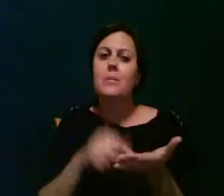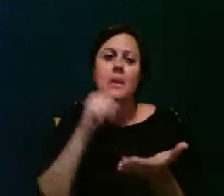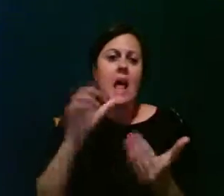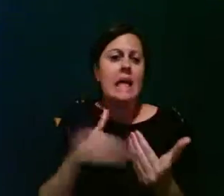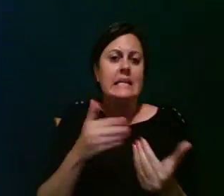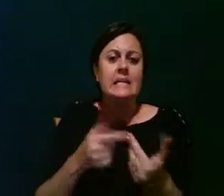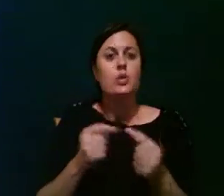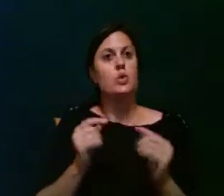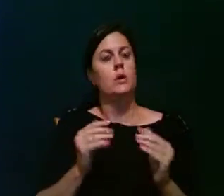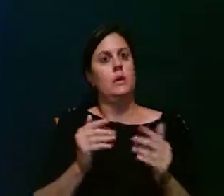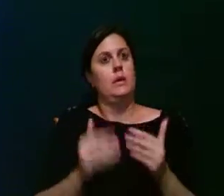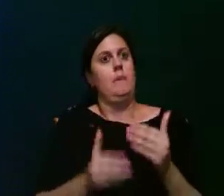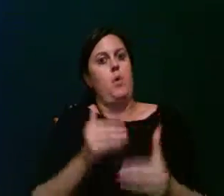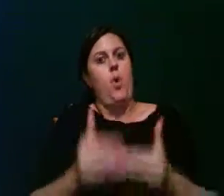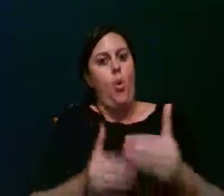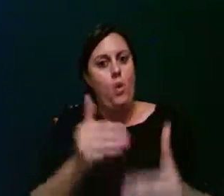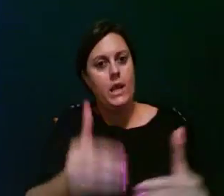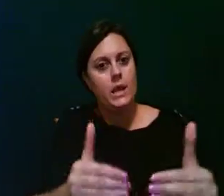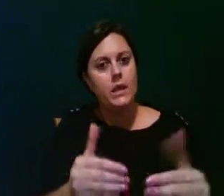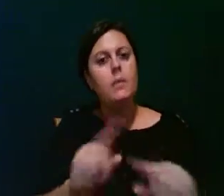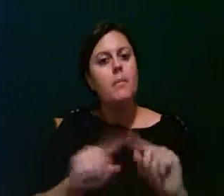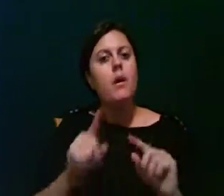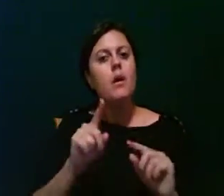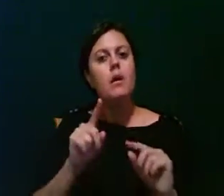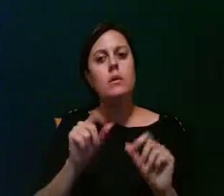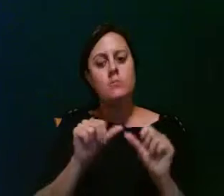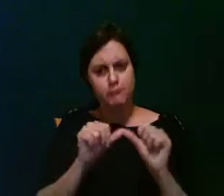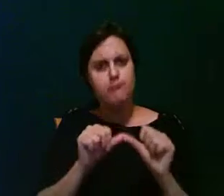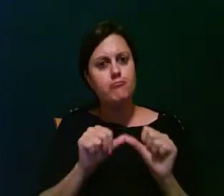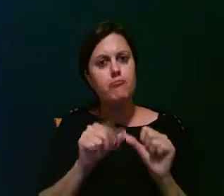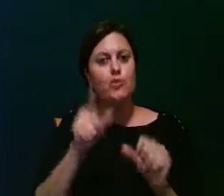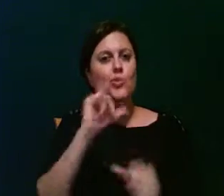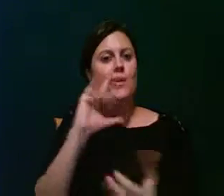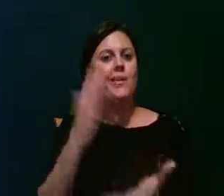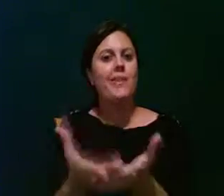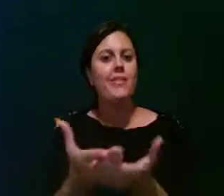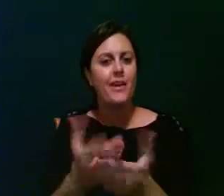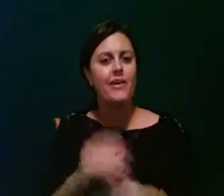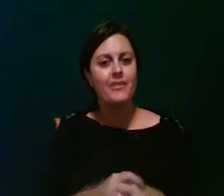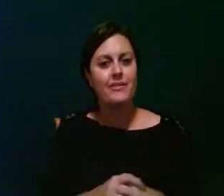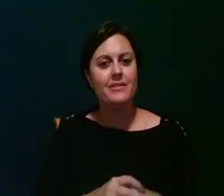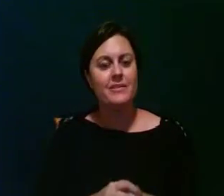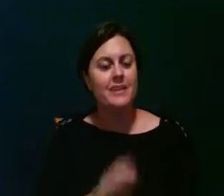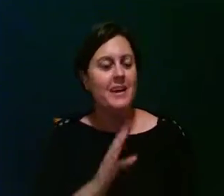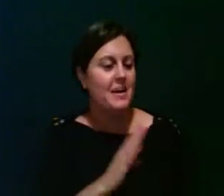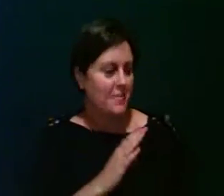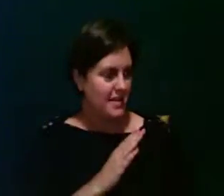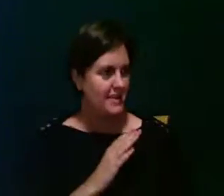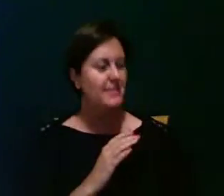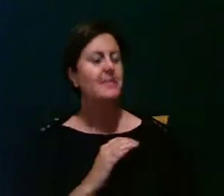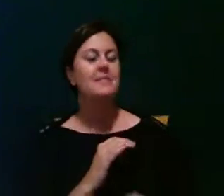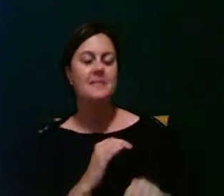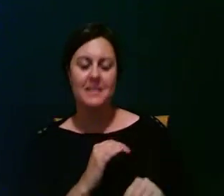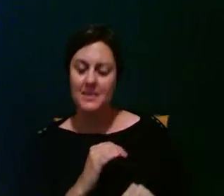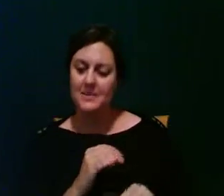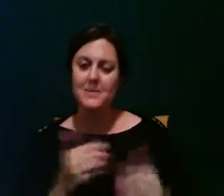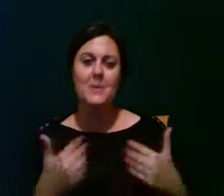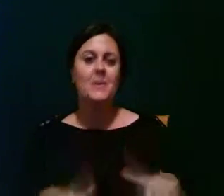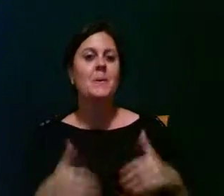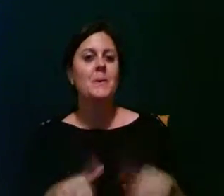you get to keep trying, and you will get there. Well, I know the two of you have just had to lighten up